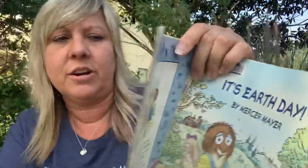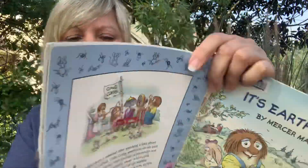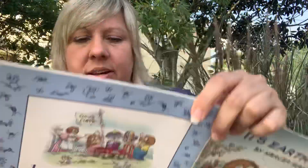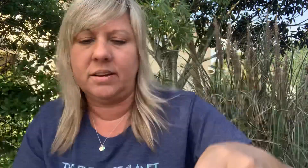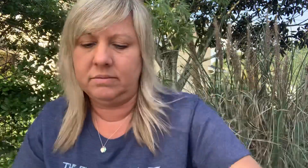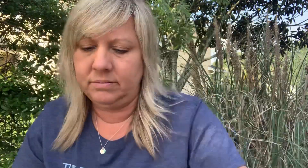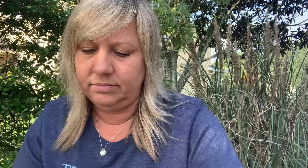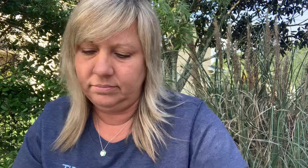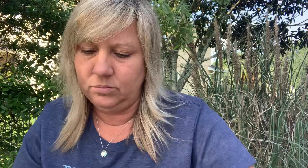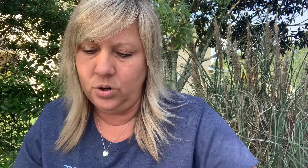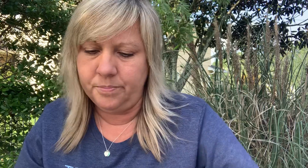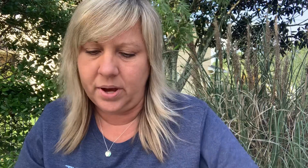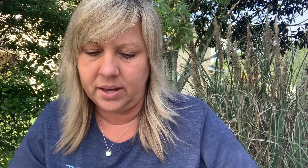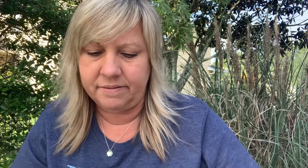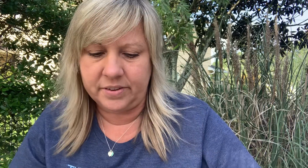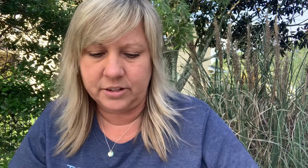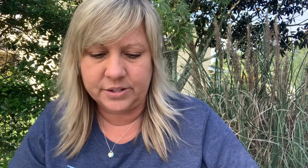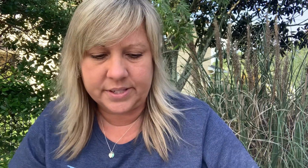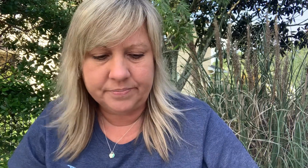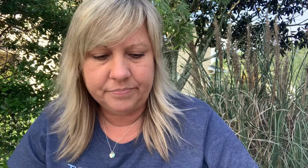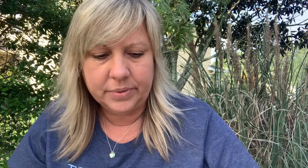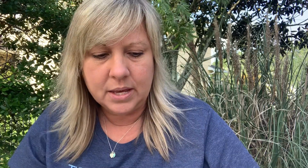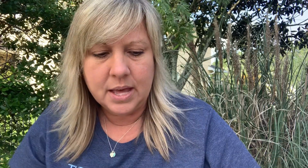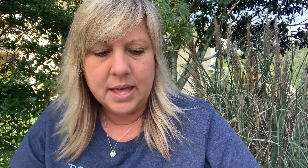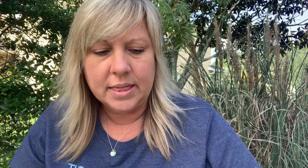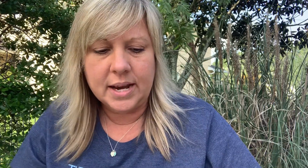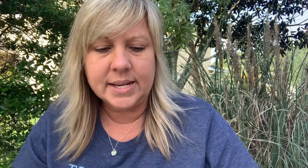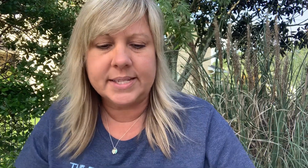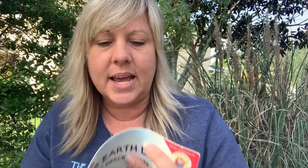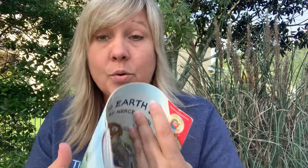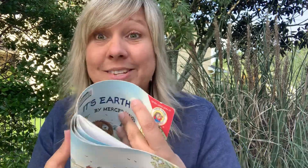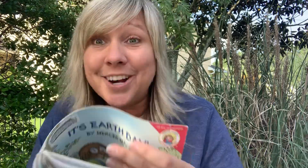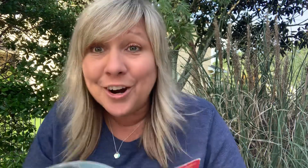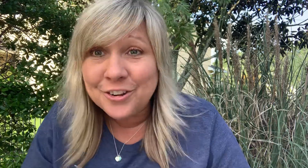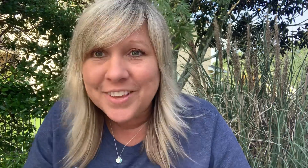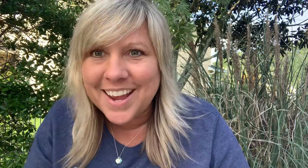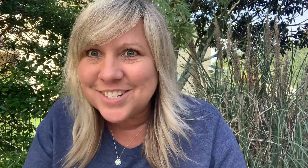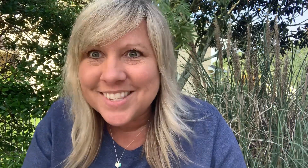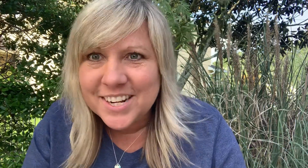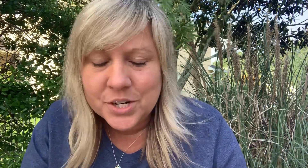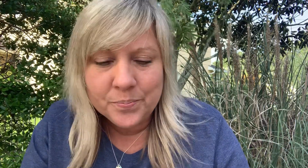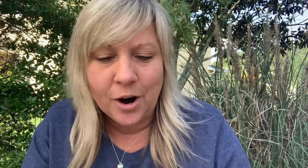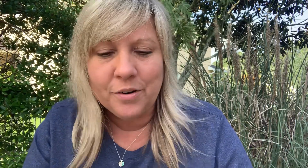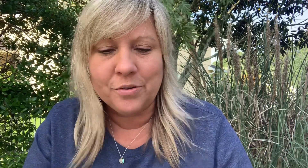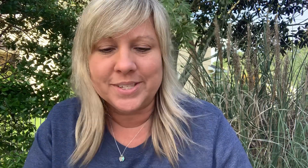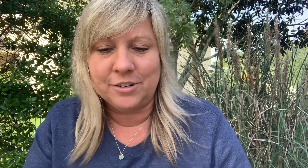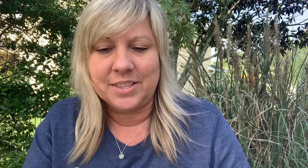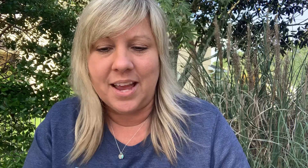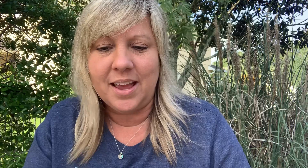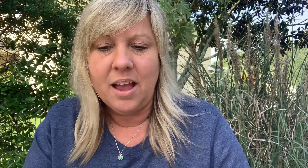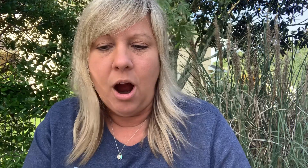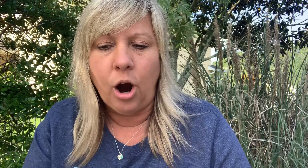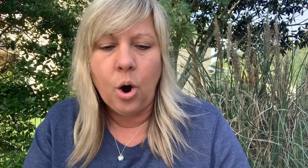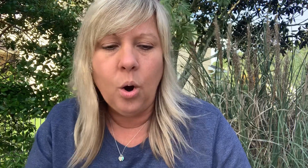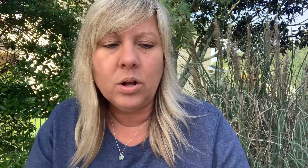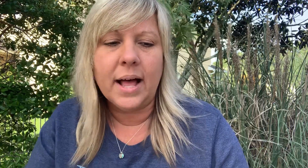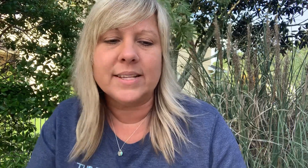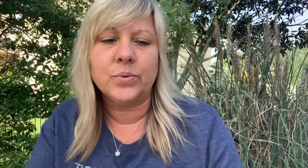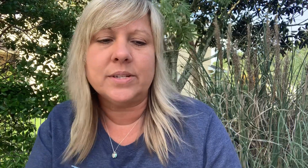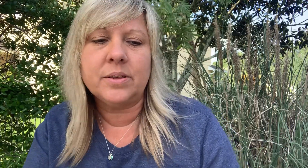charity. What bucket fillers. The next day was Earth Day, just like tomorrow is Earth Day. Our whole class went to the